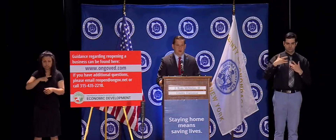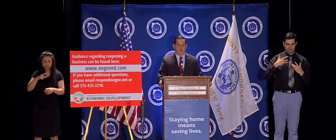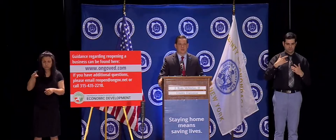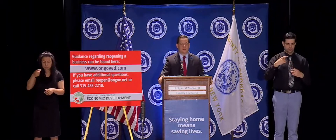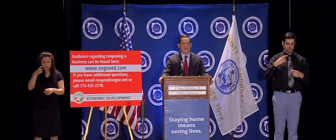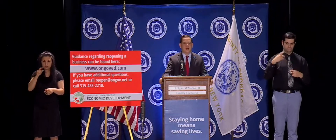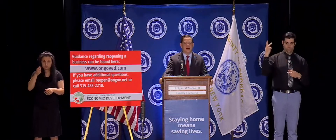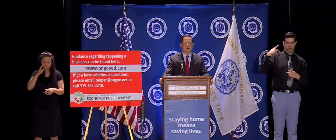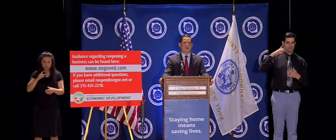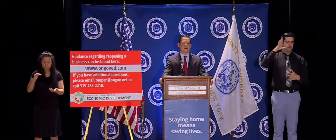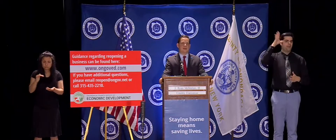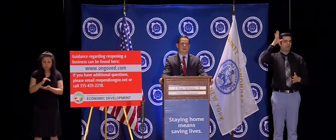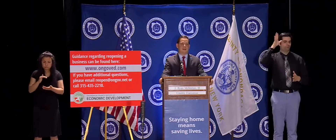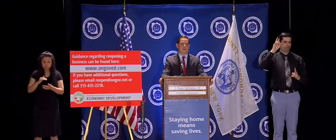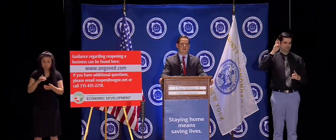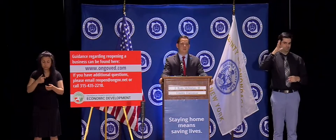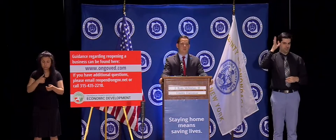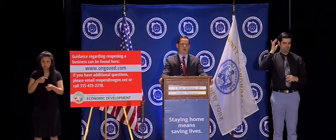as well,